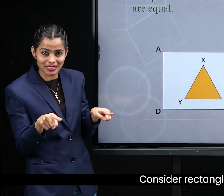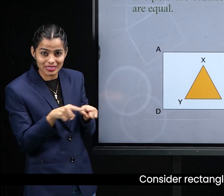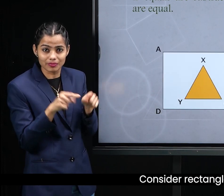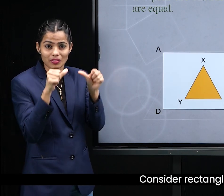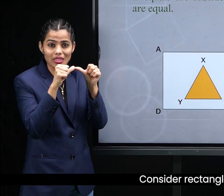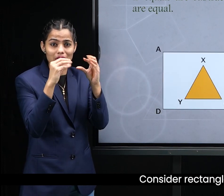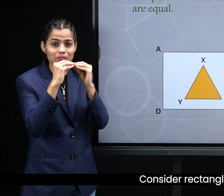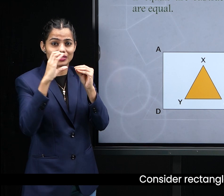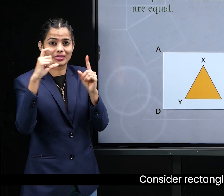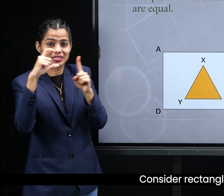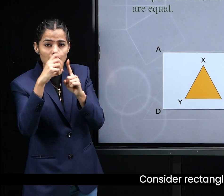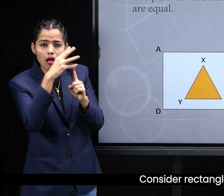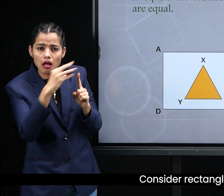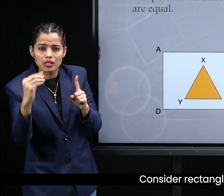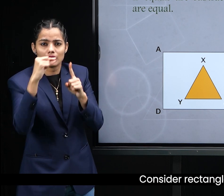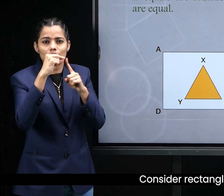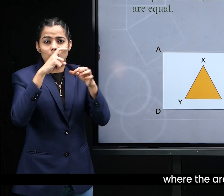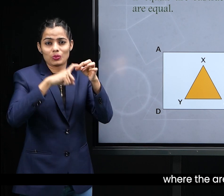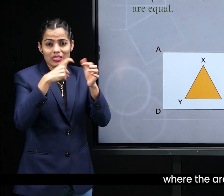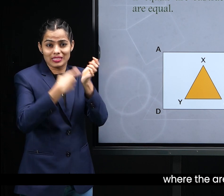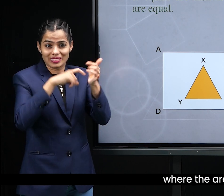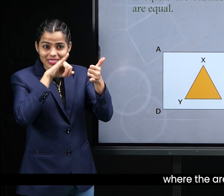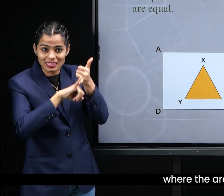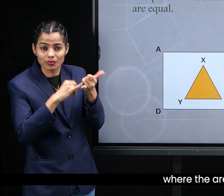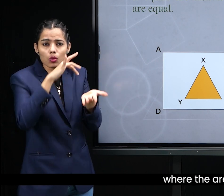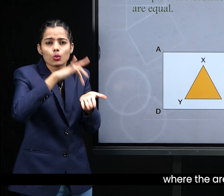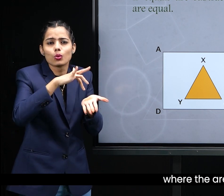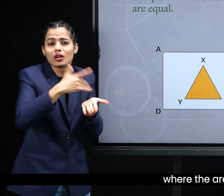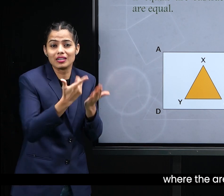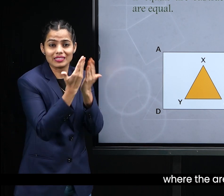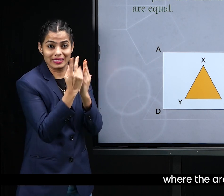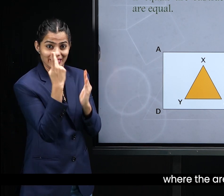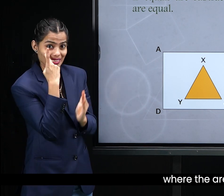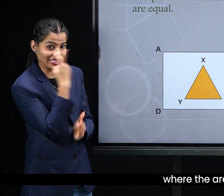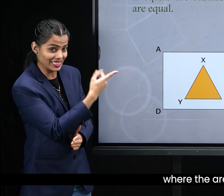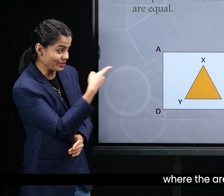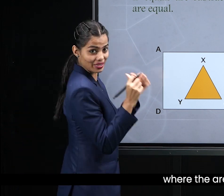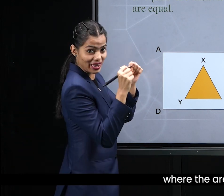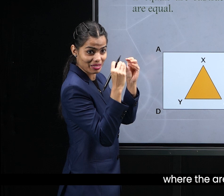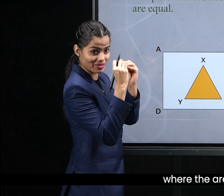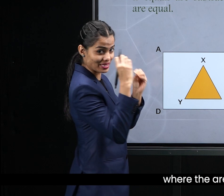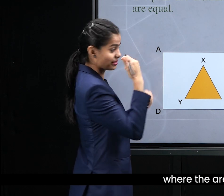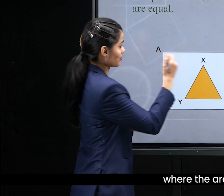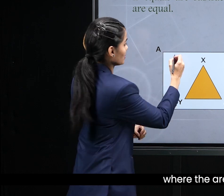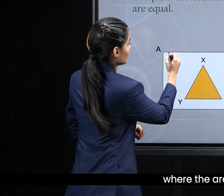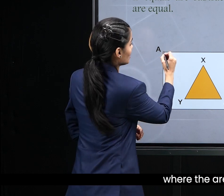Consider rectangles ABCD and PQRS where the areas are equal.